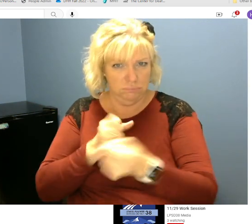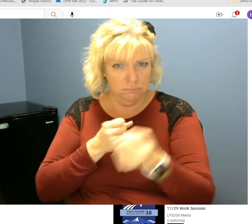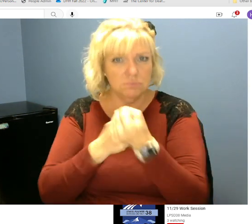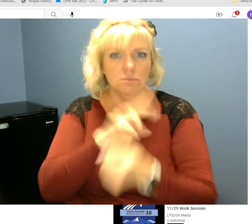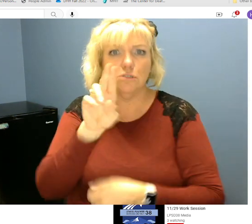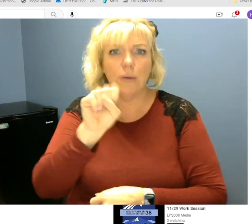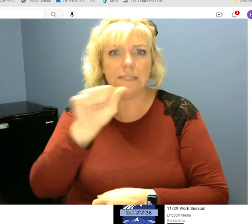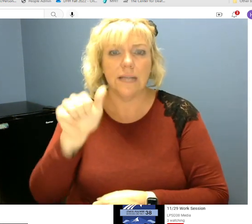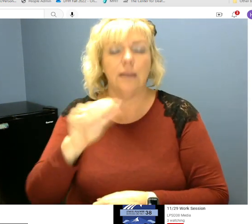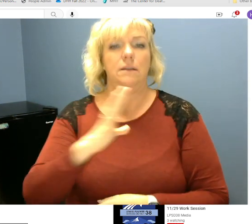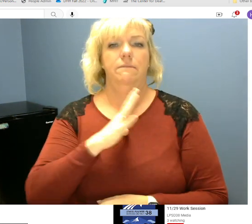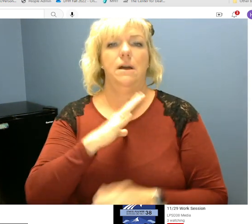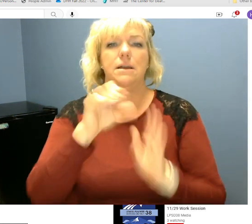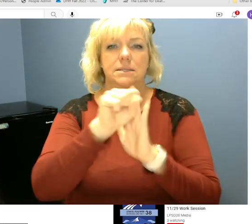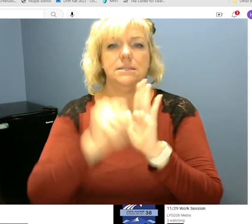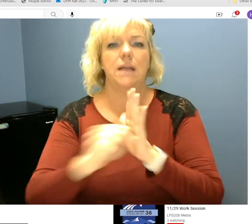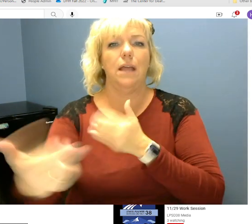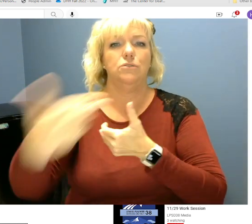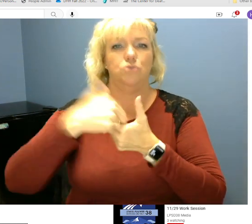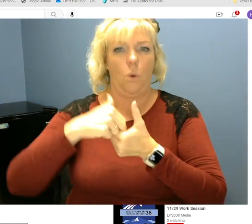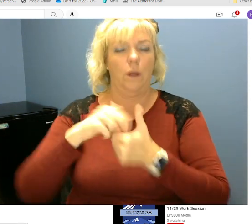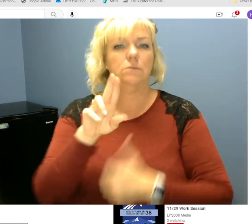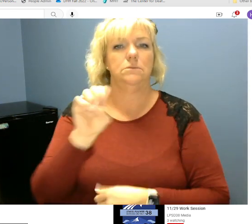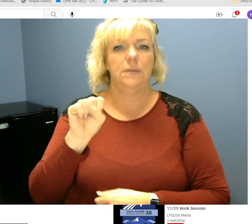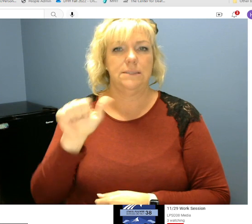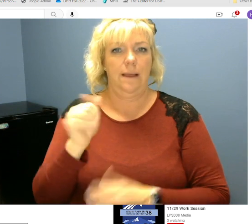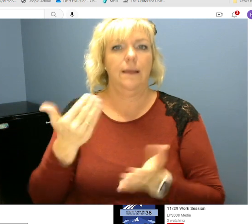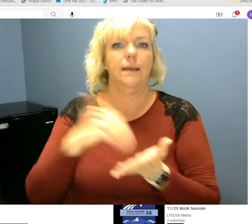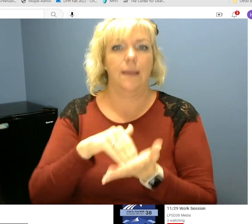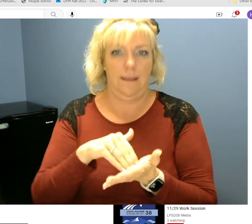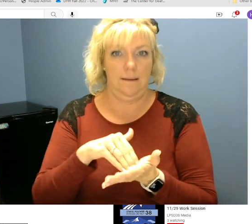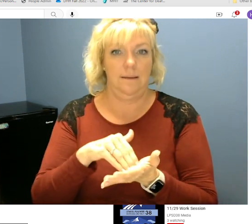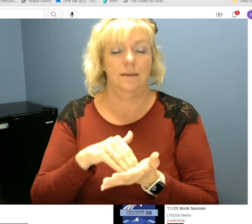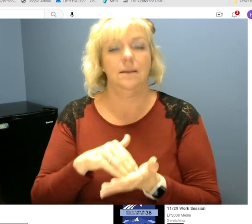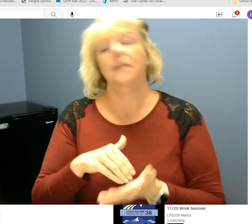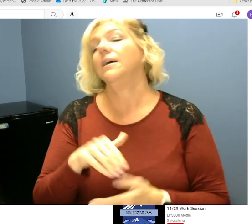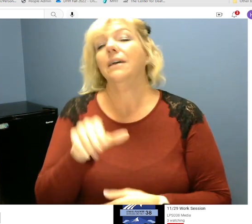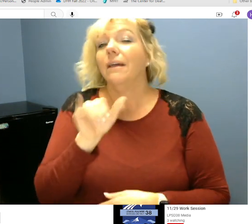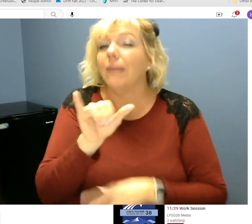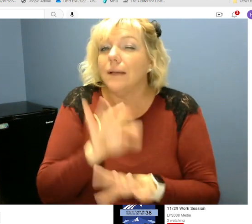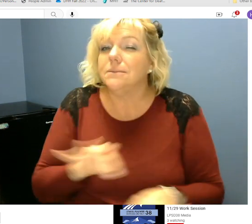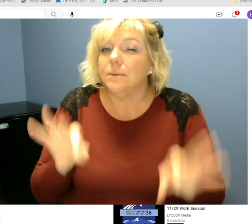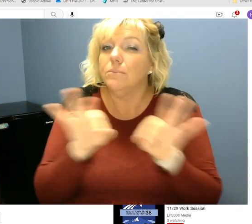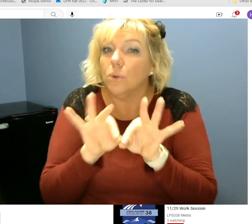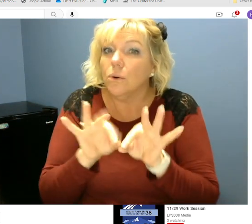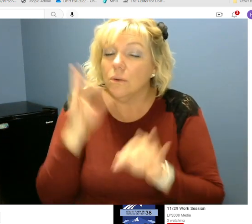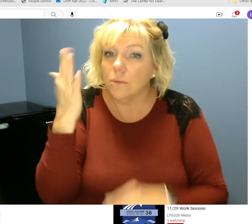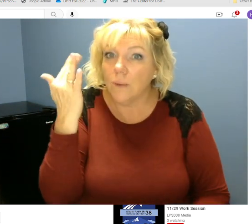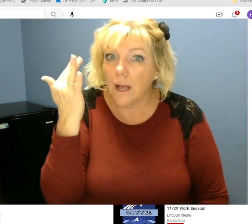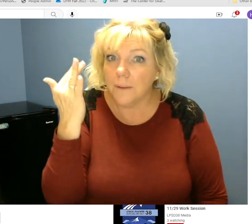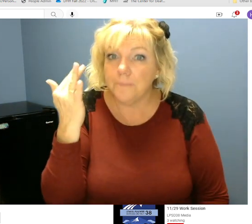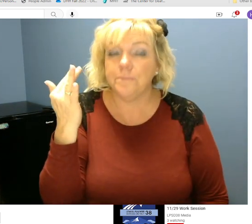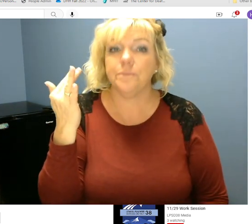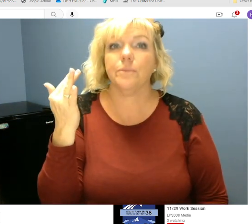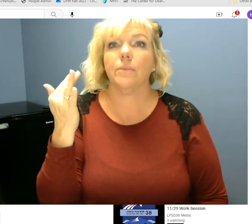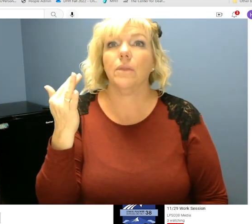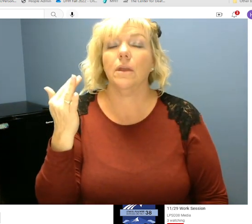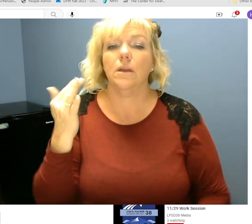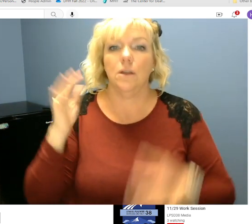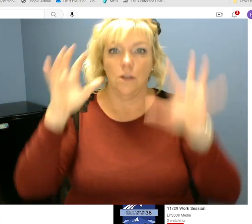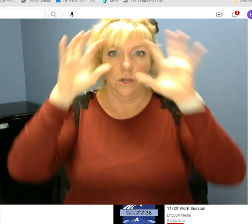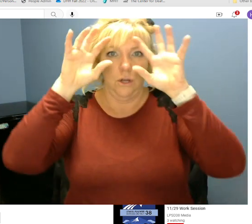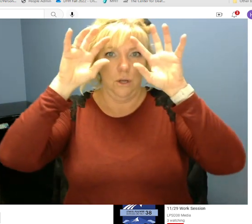into the United States. And the reason this is significant is it just sets up for us that the president is